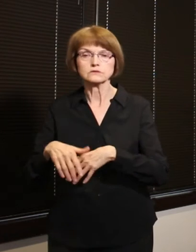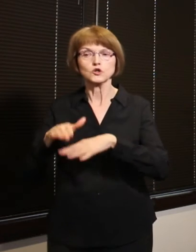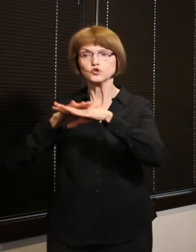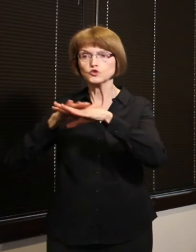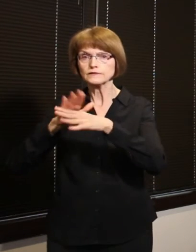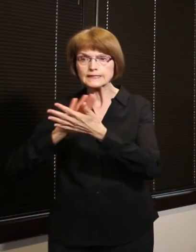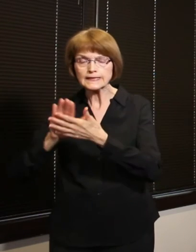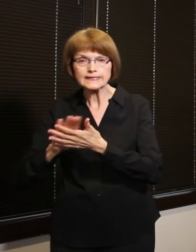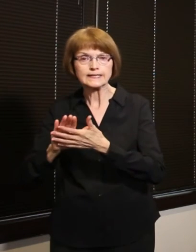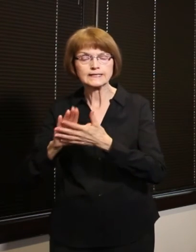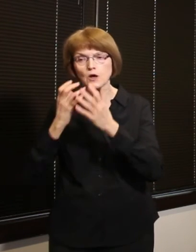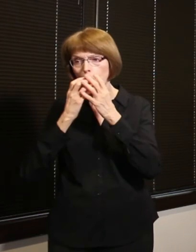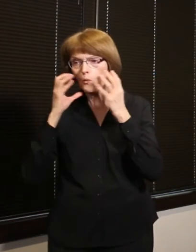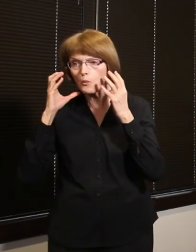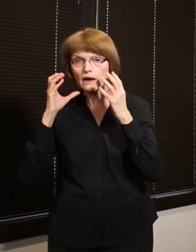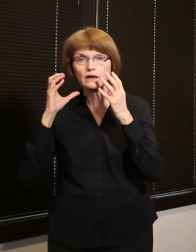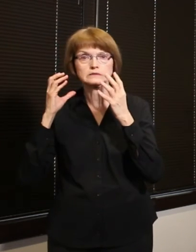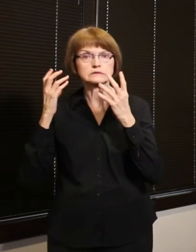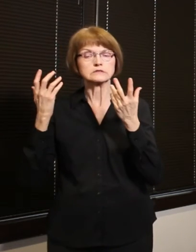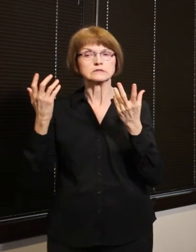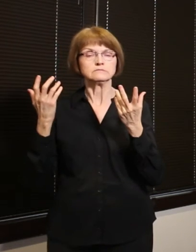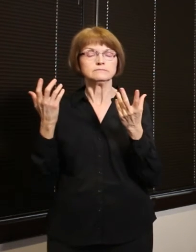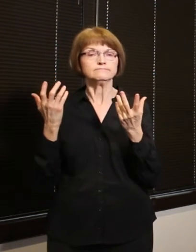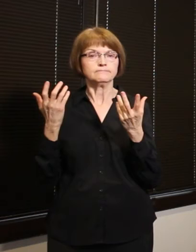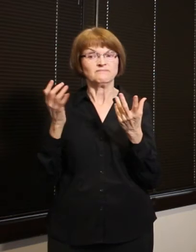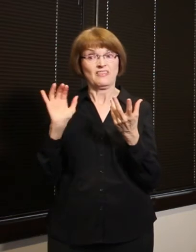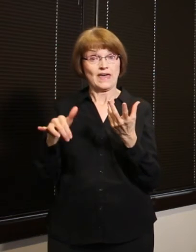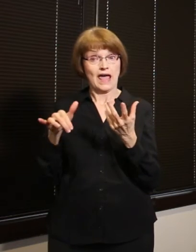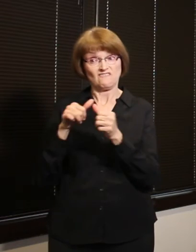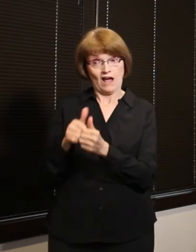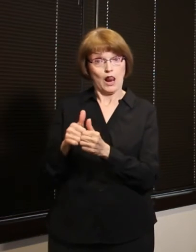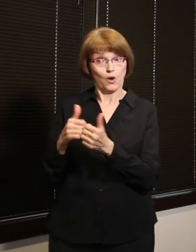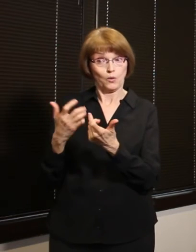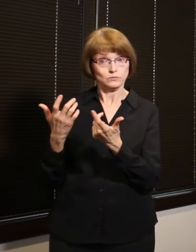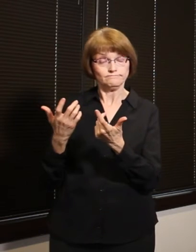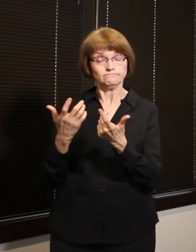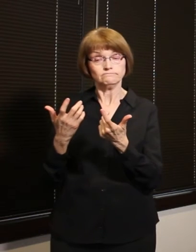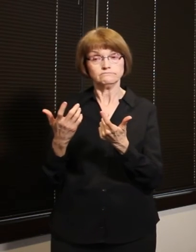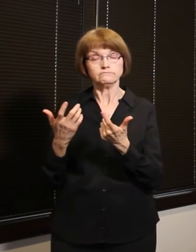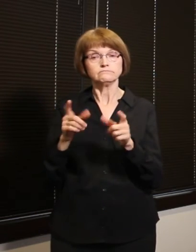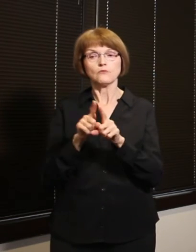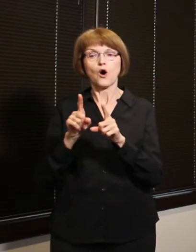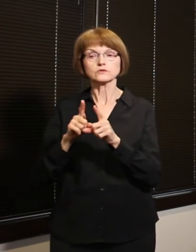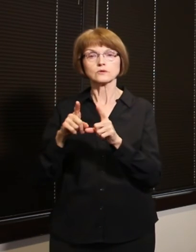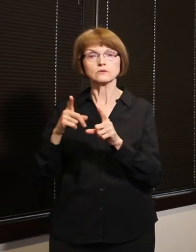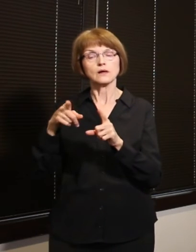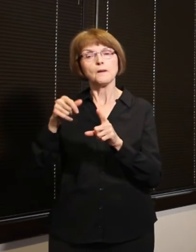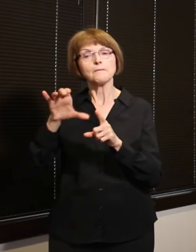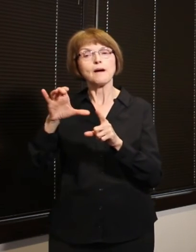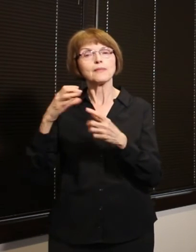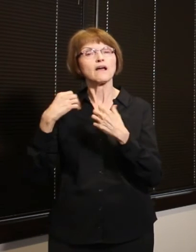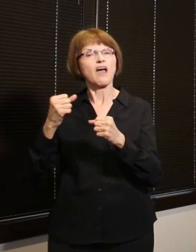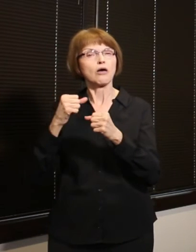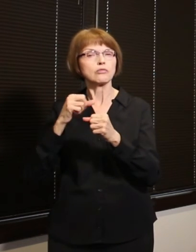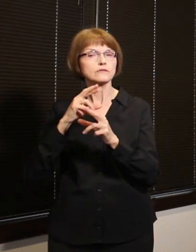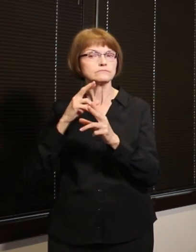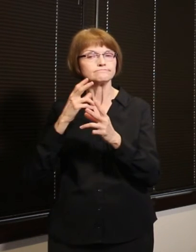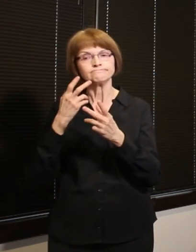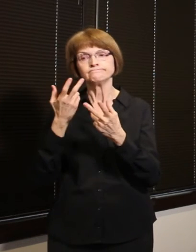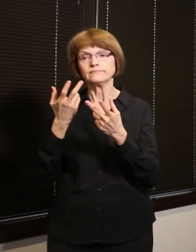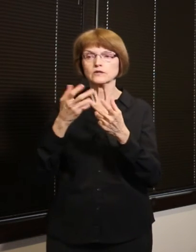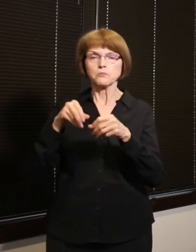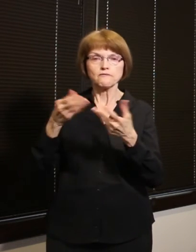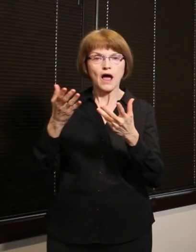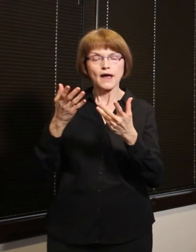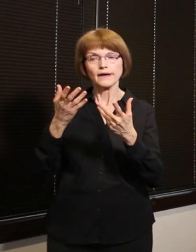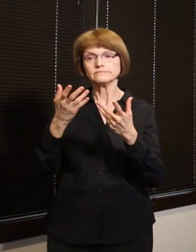clean, wearing masks out in public, things like that. And then also that public health response with testing people